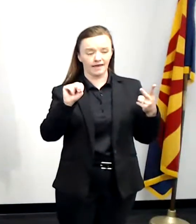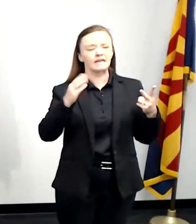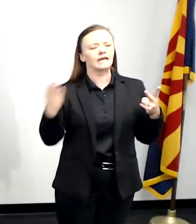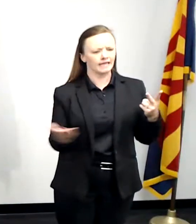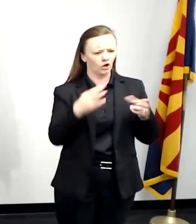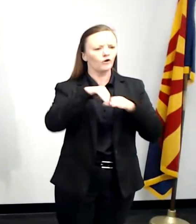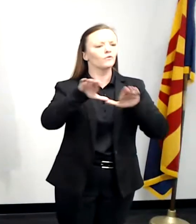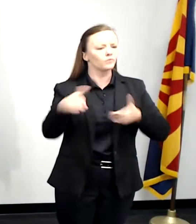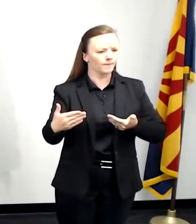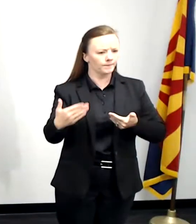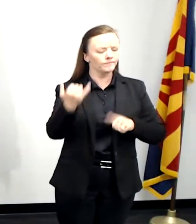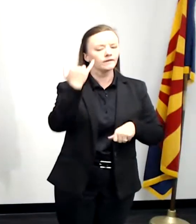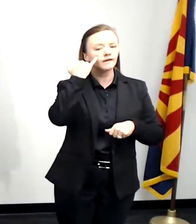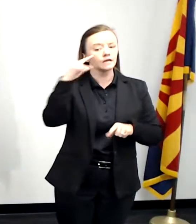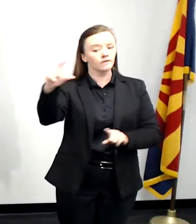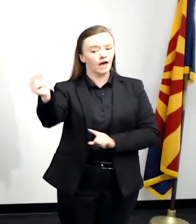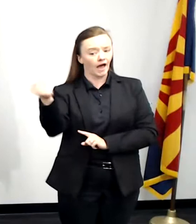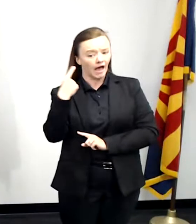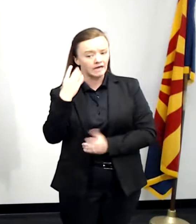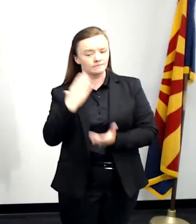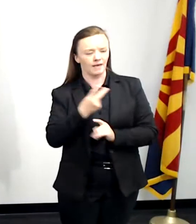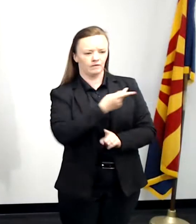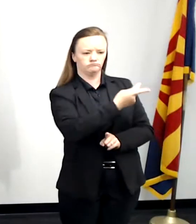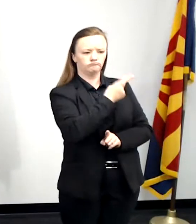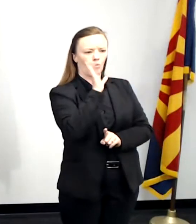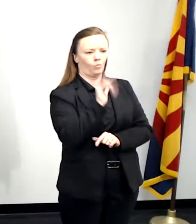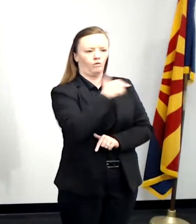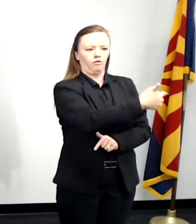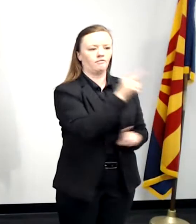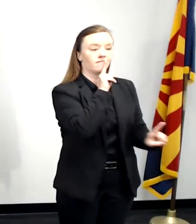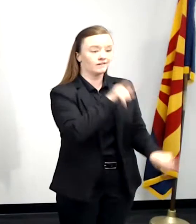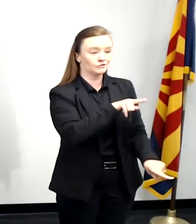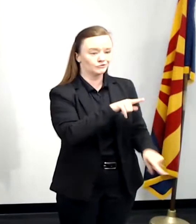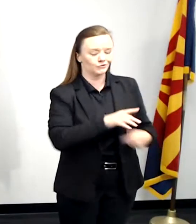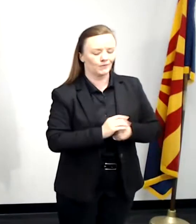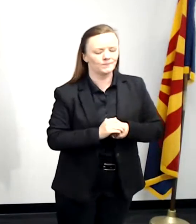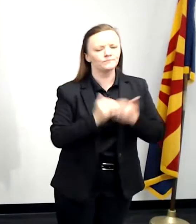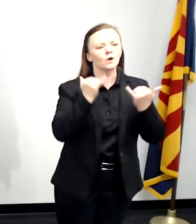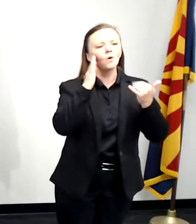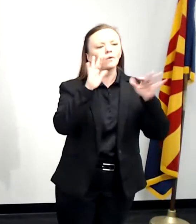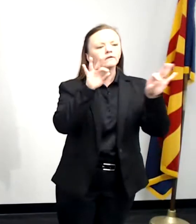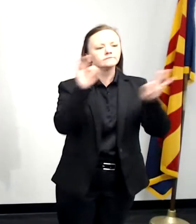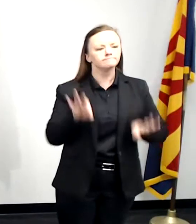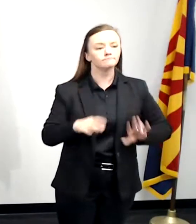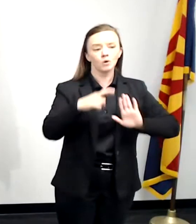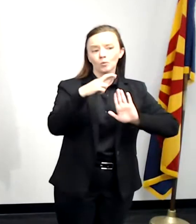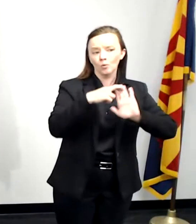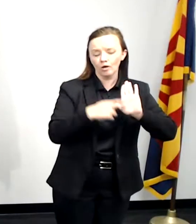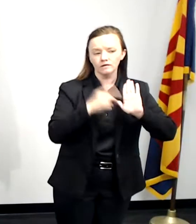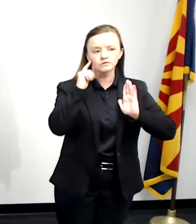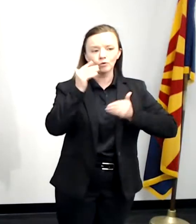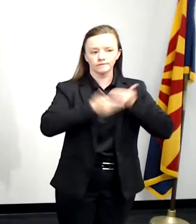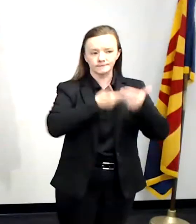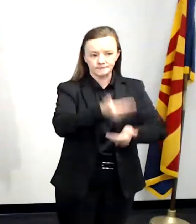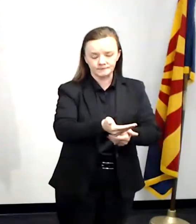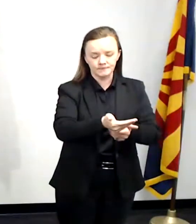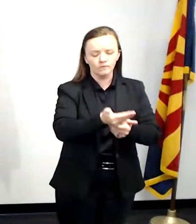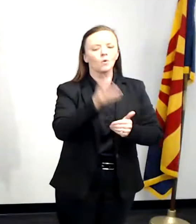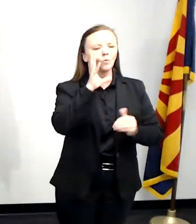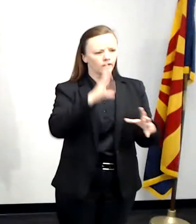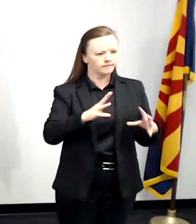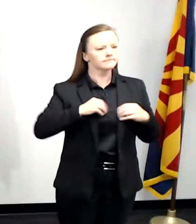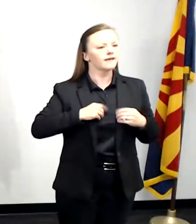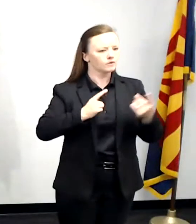is better addressed by them. So let's go over some of the rules of the road, if you will. We will take questions